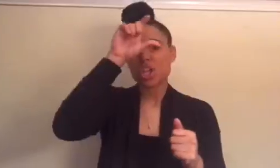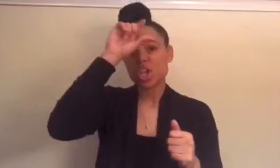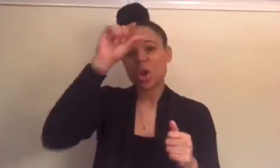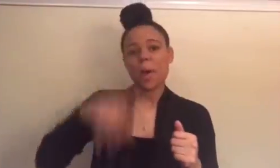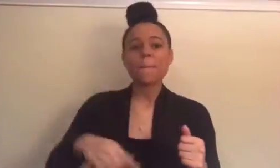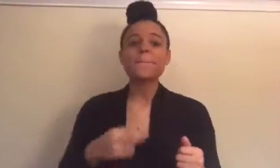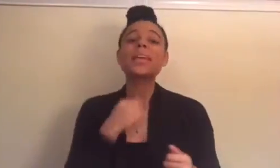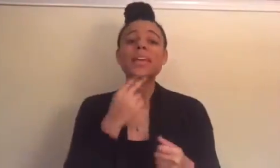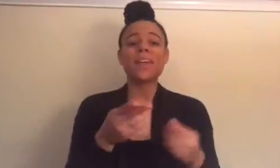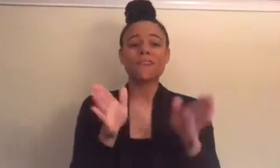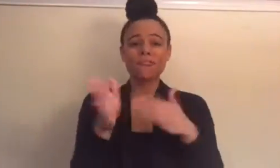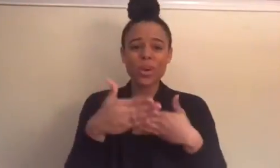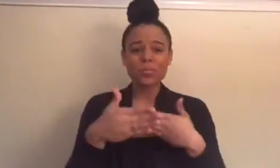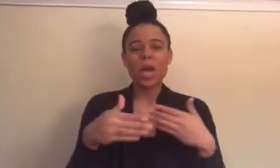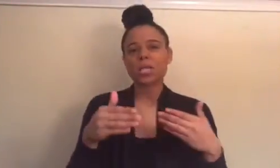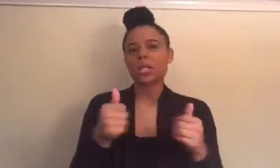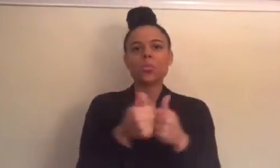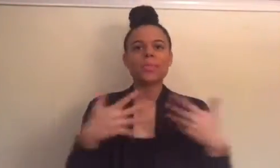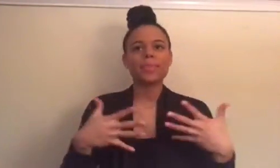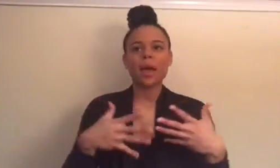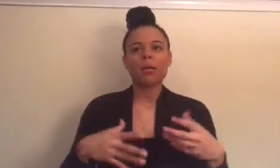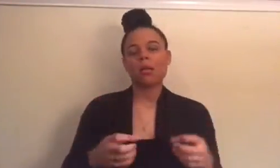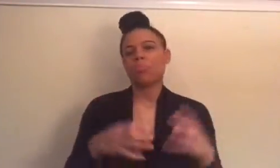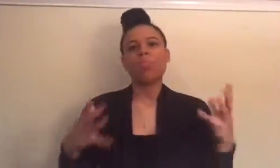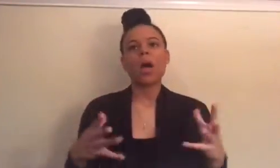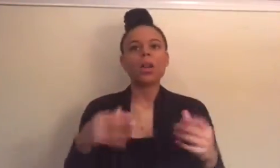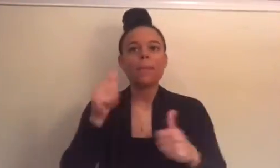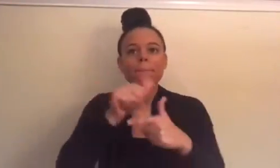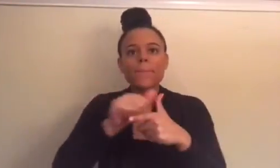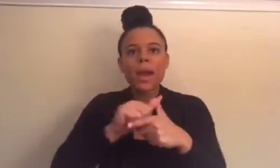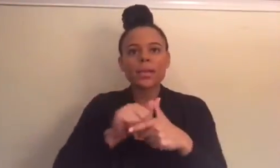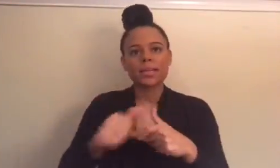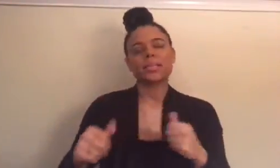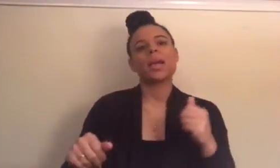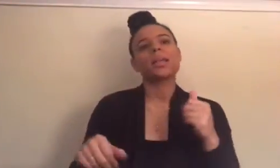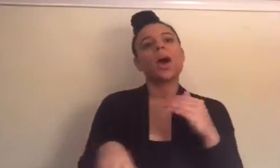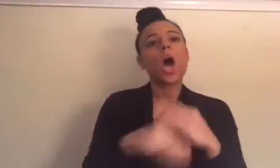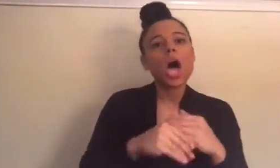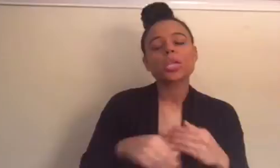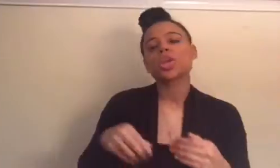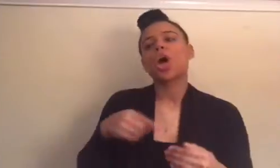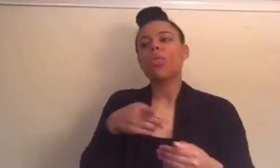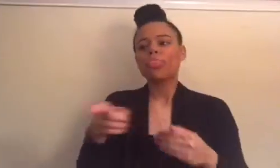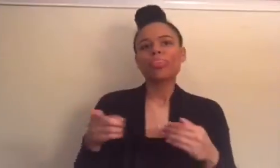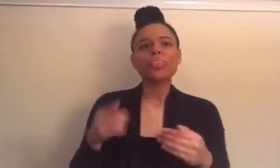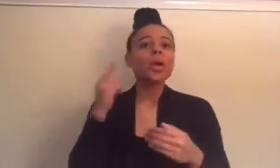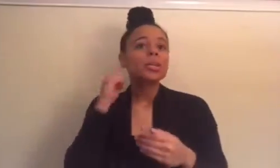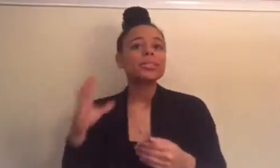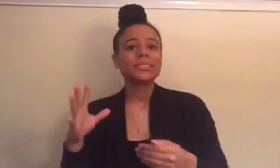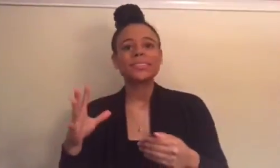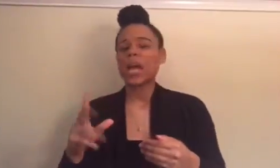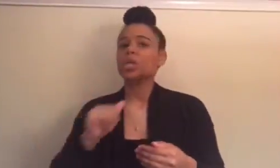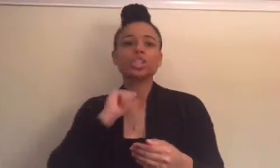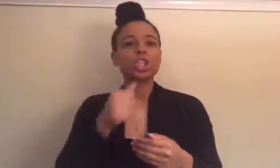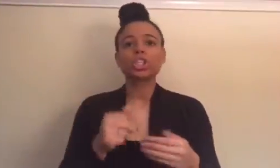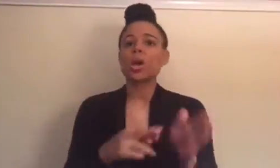that one. Also, those very sounds tend not to be represented by the characters that are available in